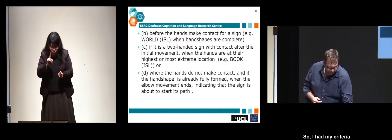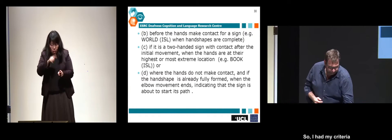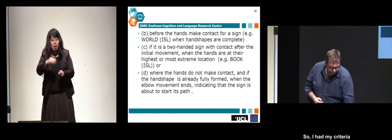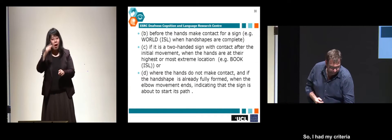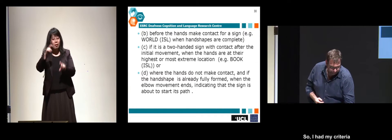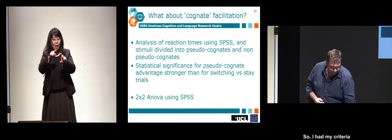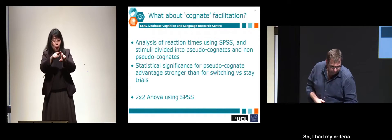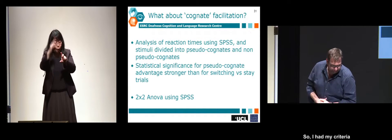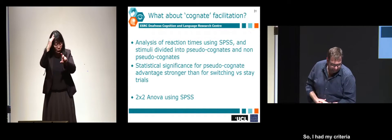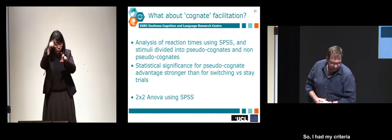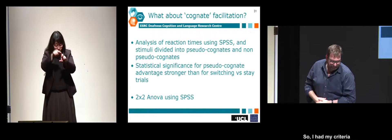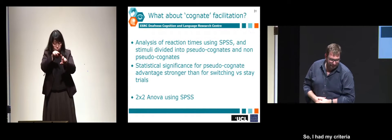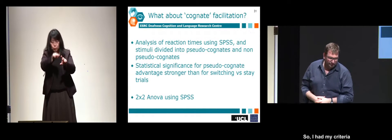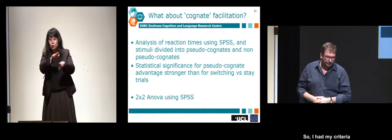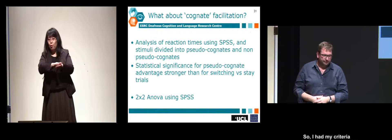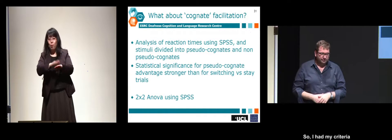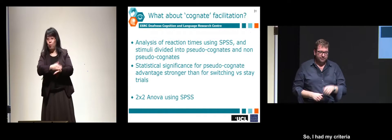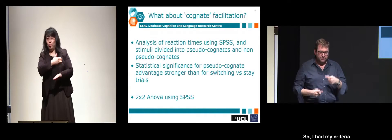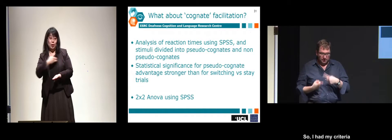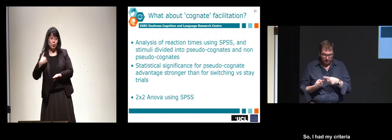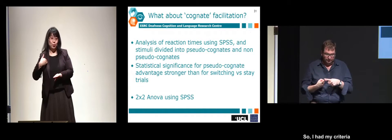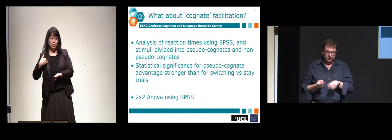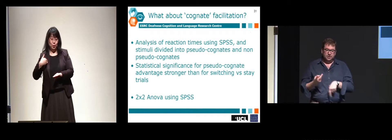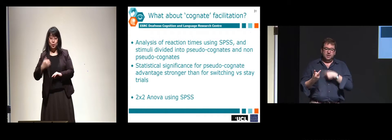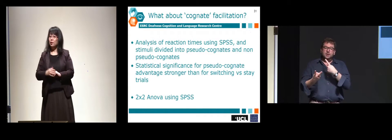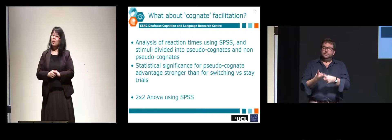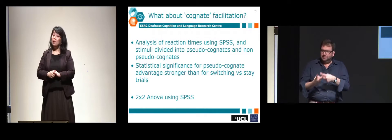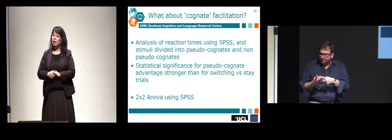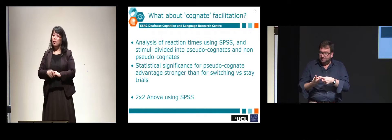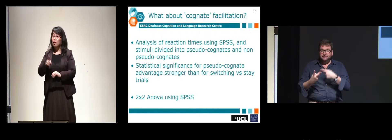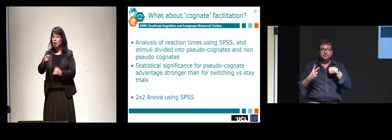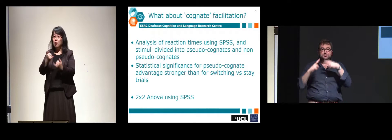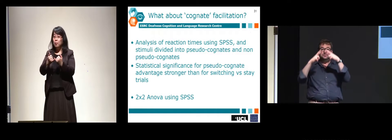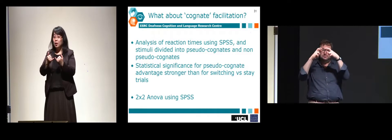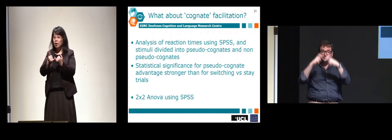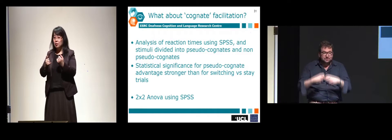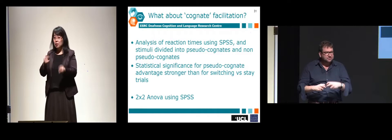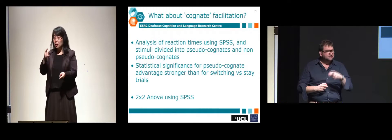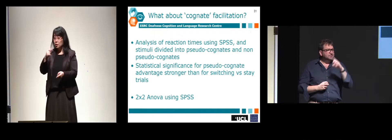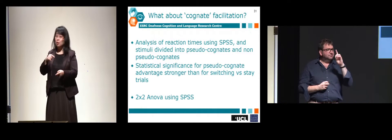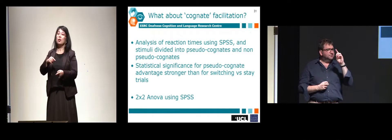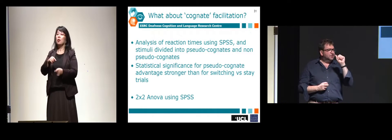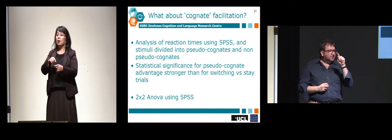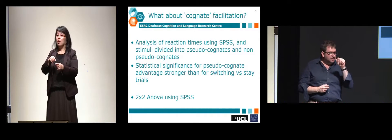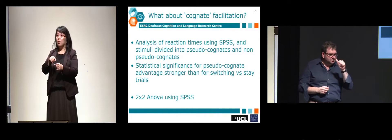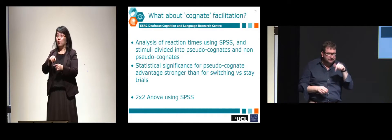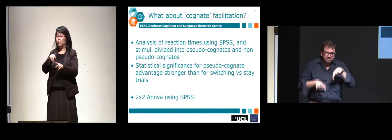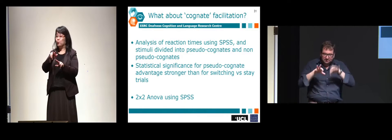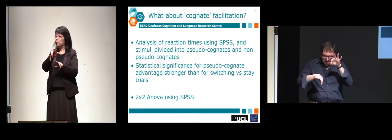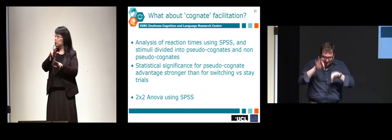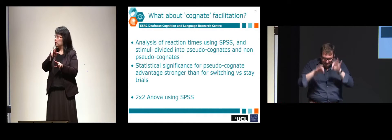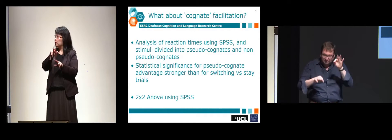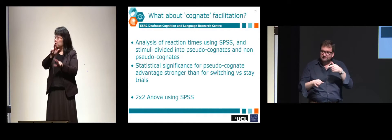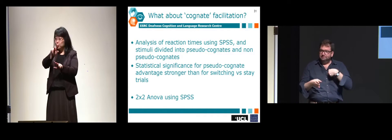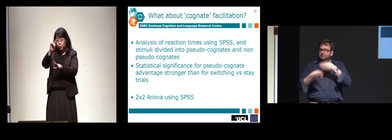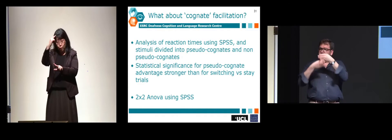my criteria ready to be able to calculate their response times.